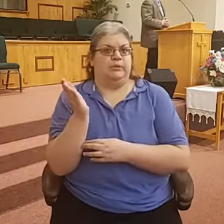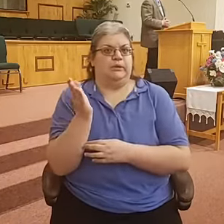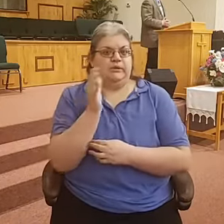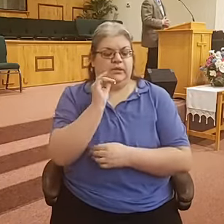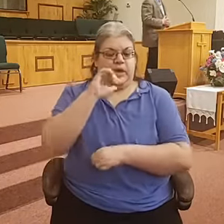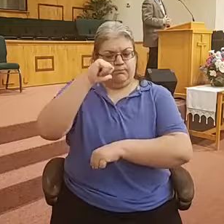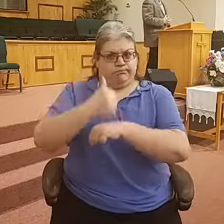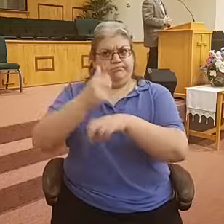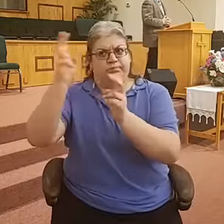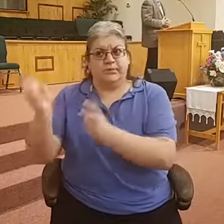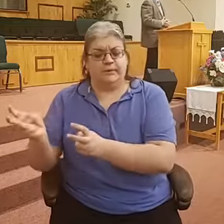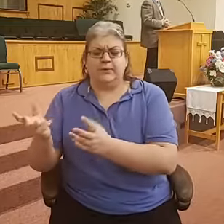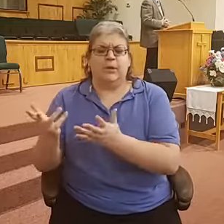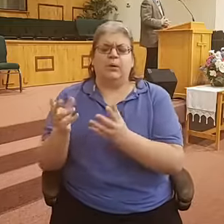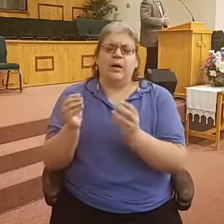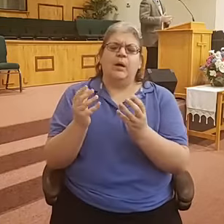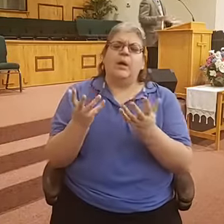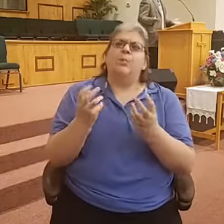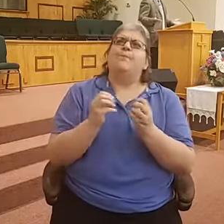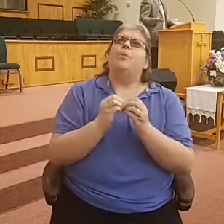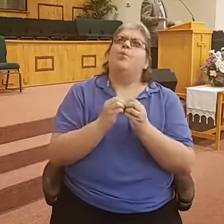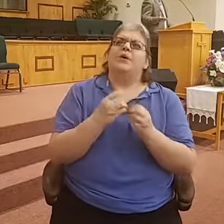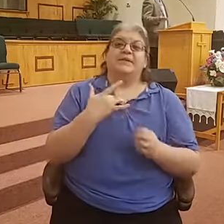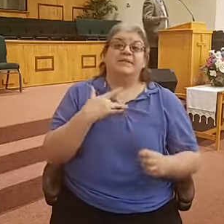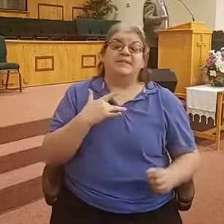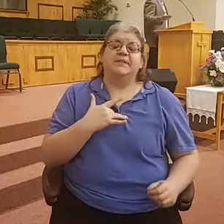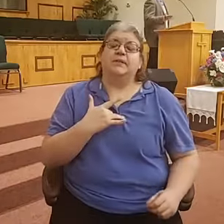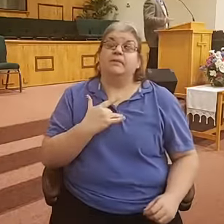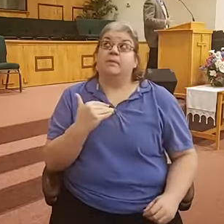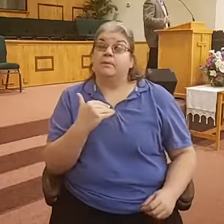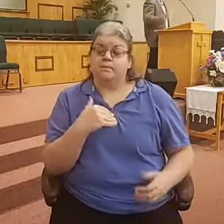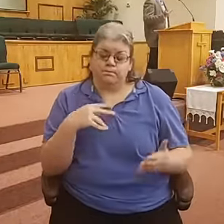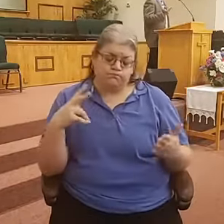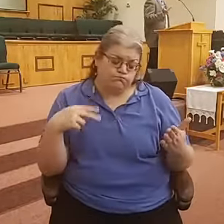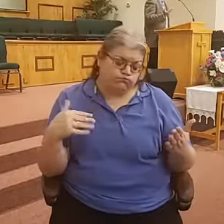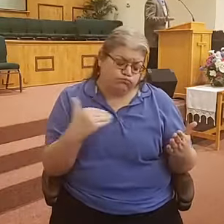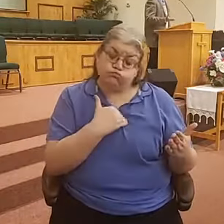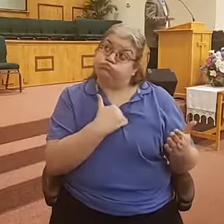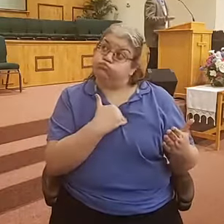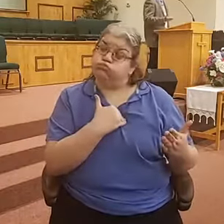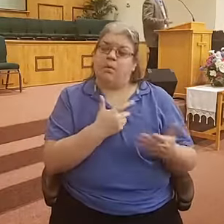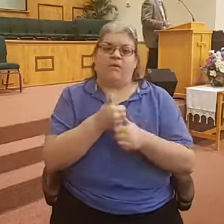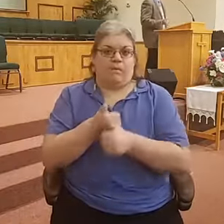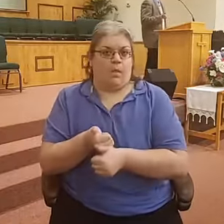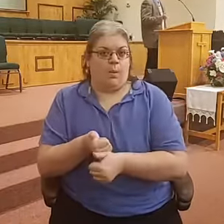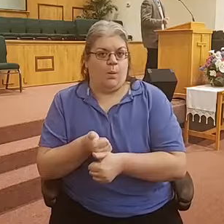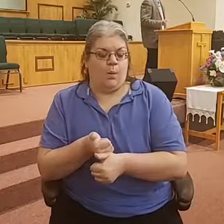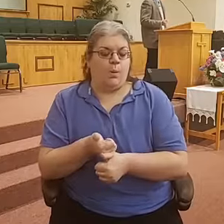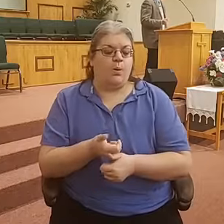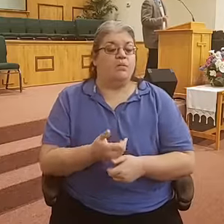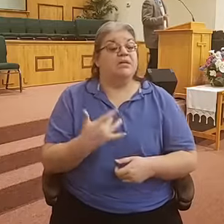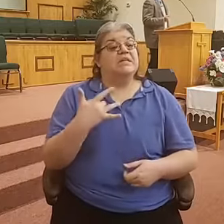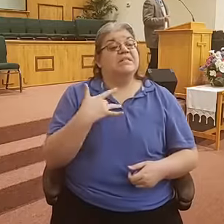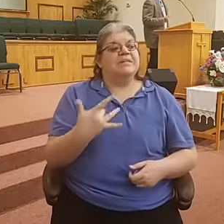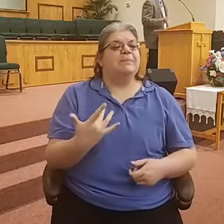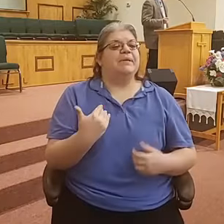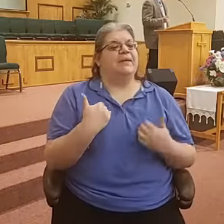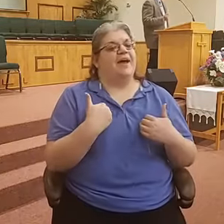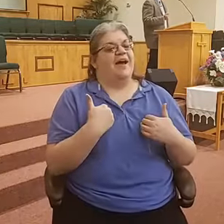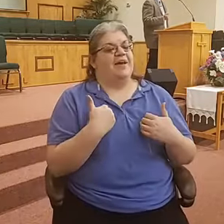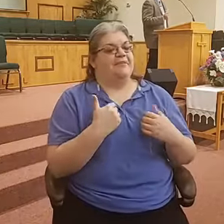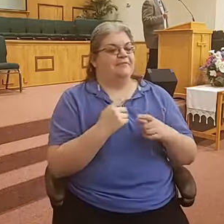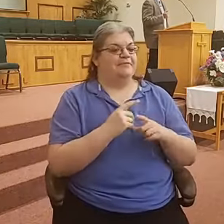trying to be sensitive to the Lord. We typically have a series on a Wednesday night or a Sunday evening, but right